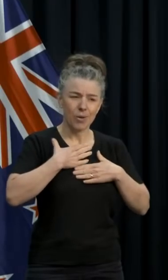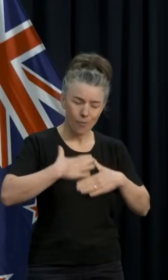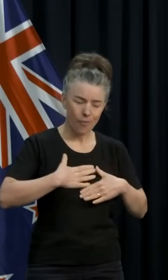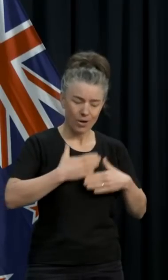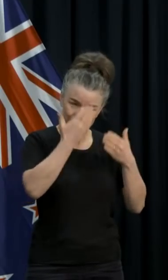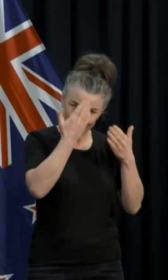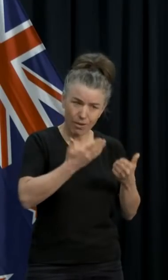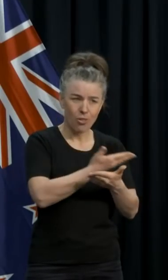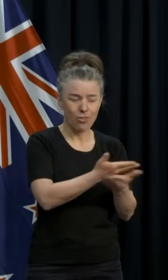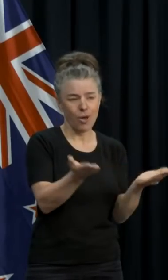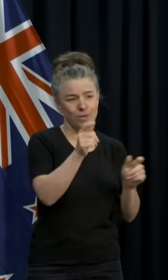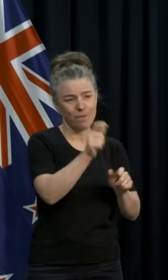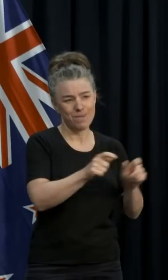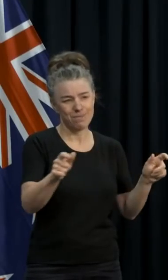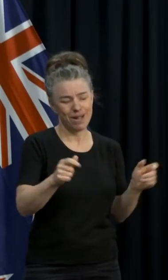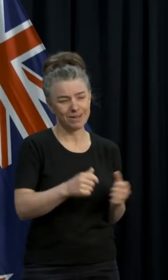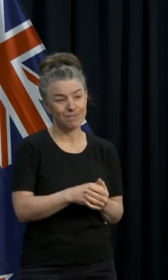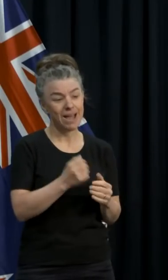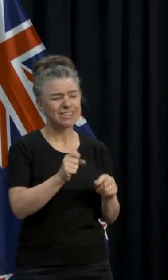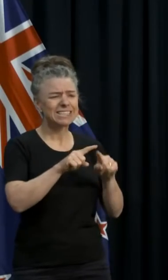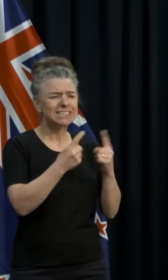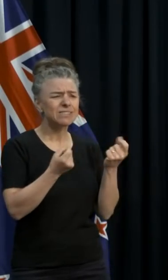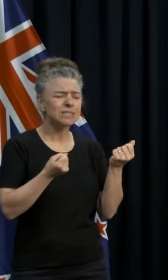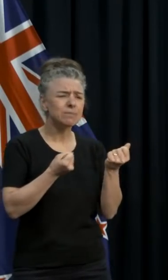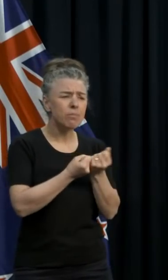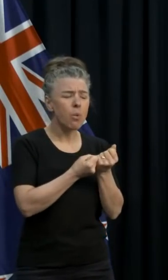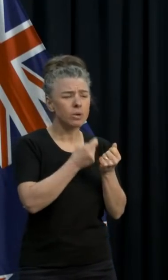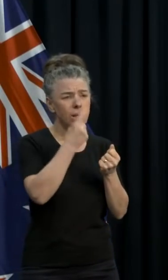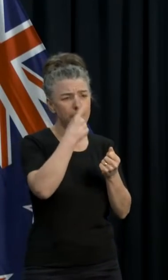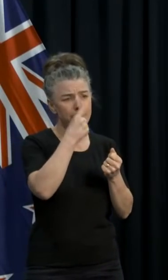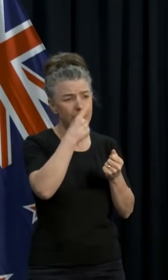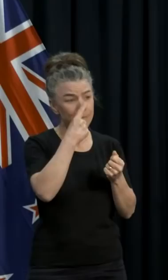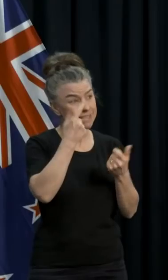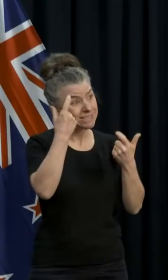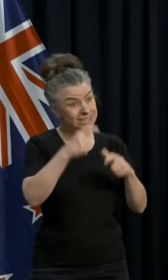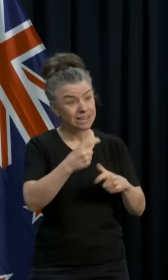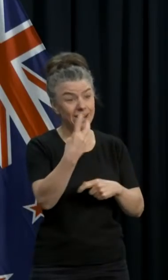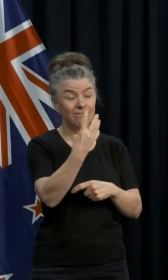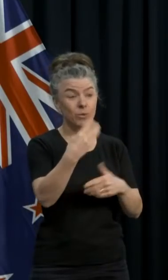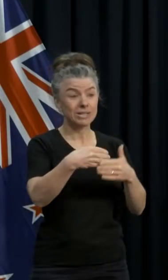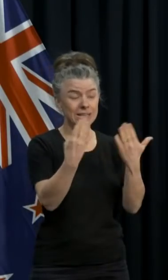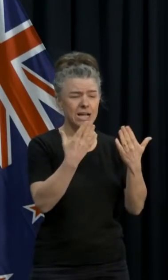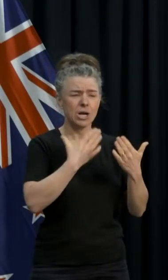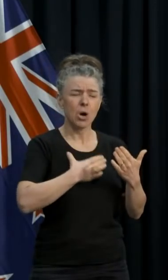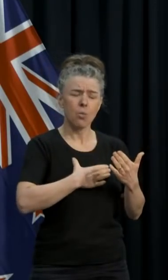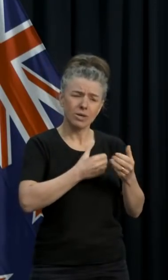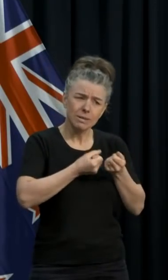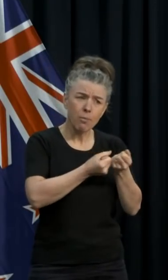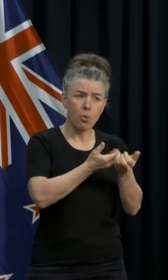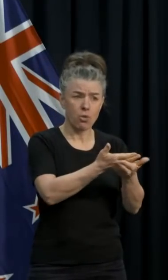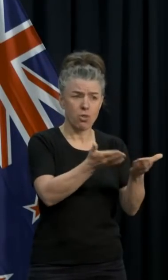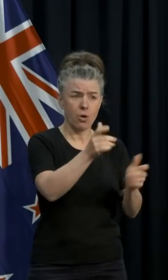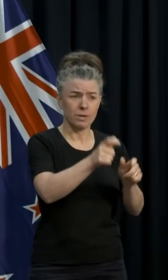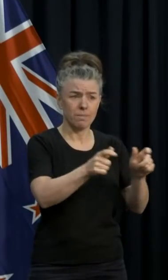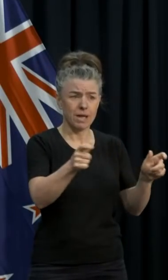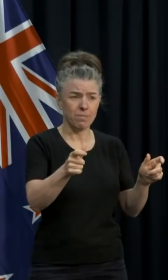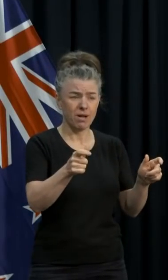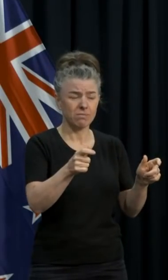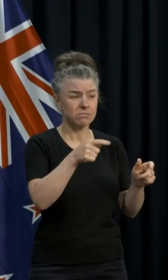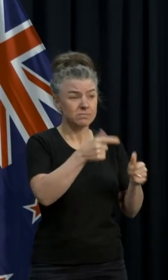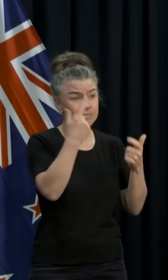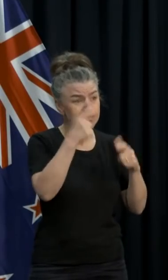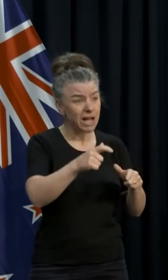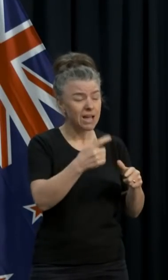by them. There are a range of supports available to people during their time in managed isolation and quarantine. They